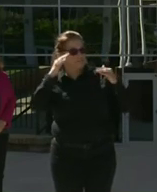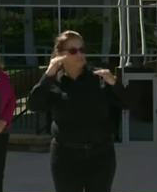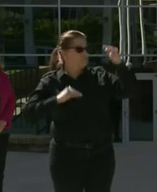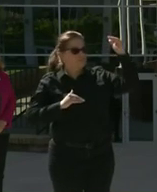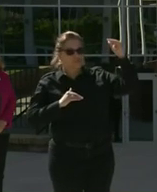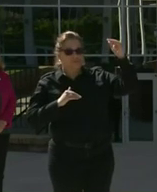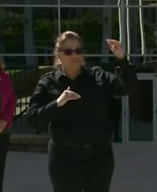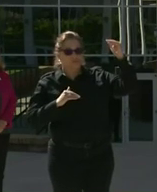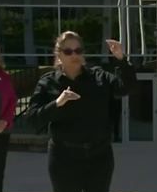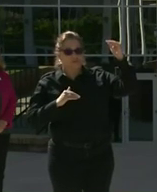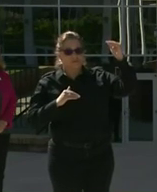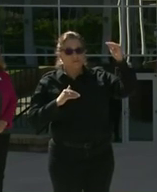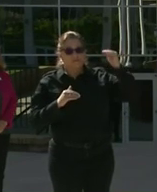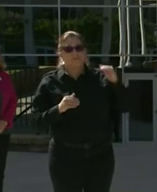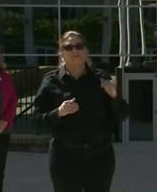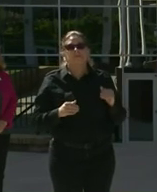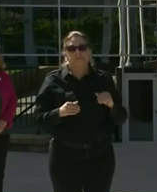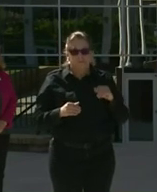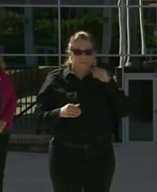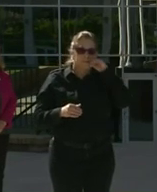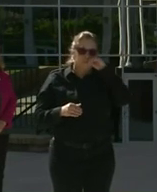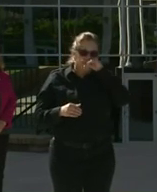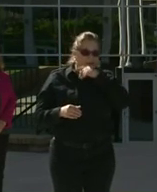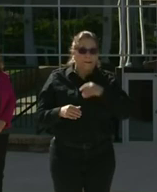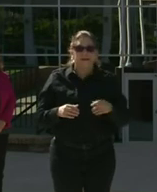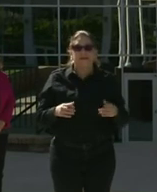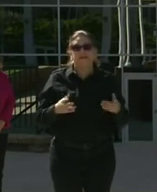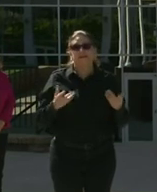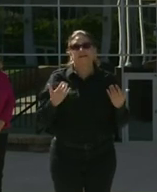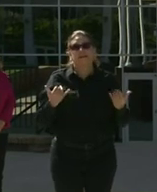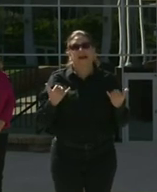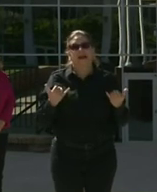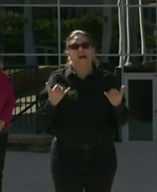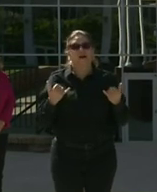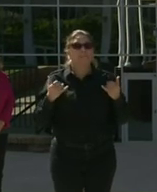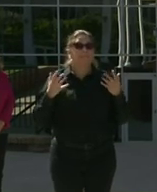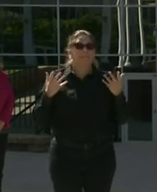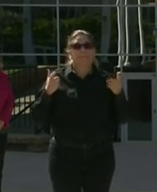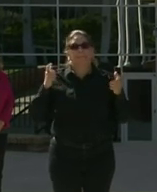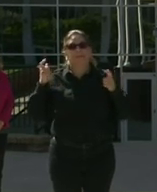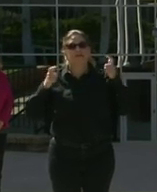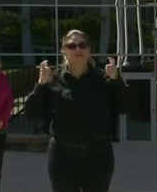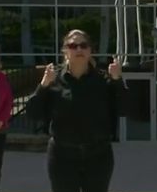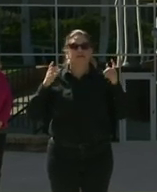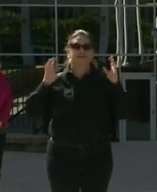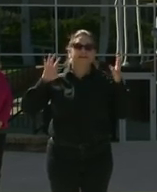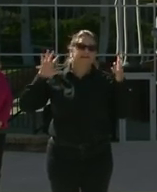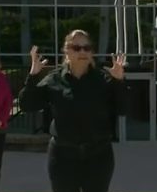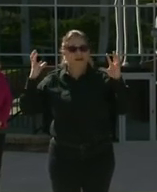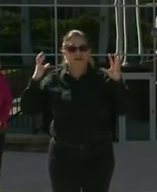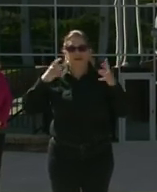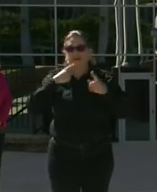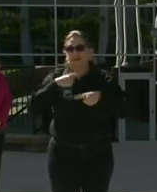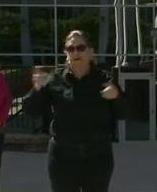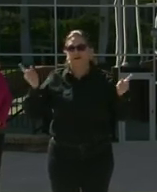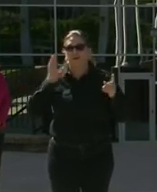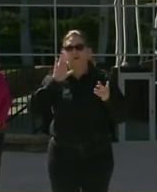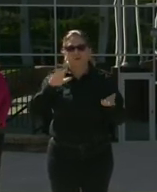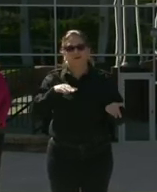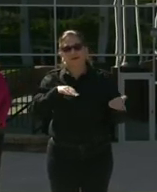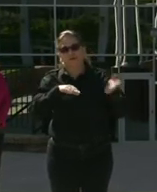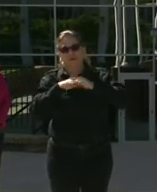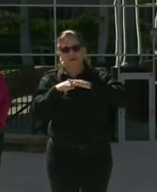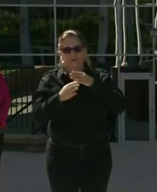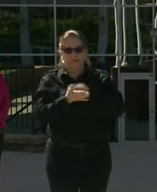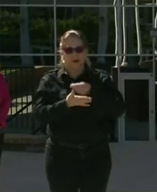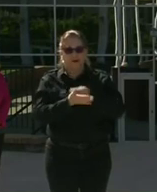Mark. The major disaster declaration increases the amount of money, the share that